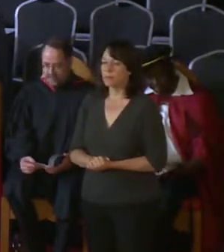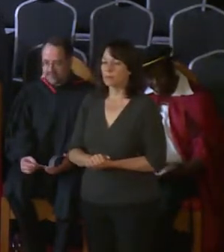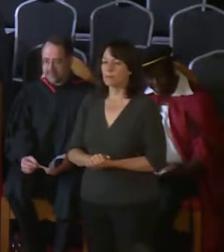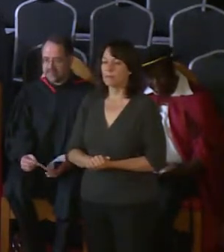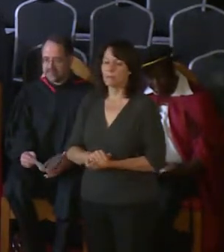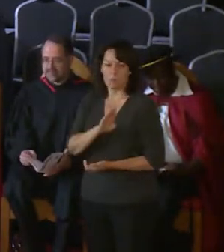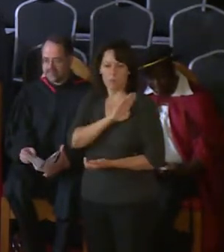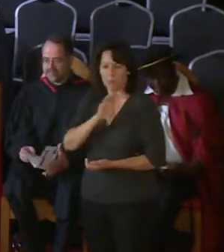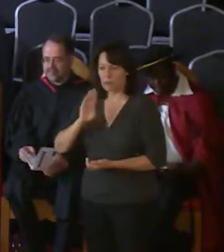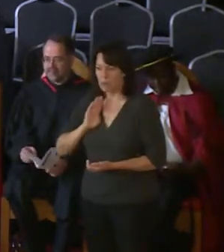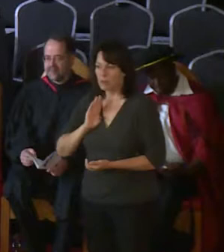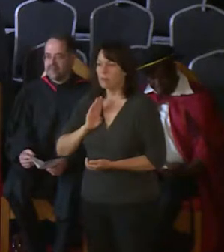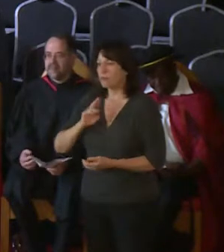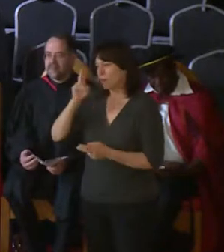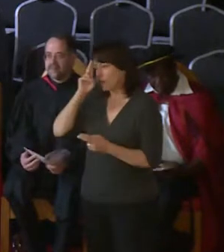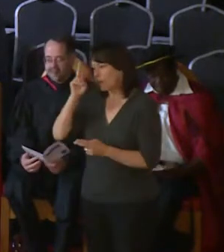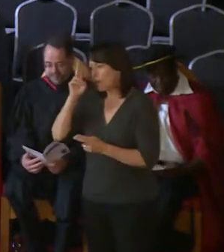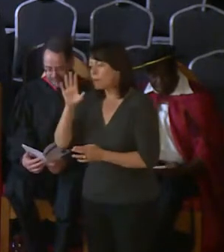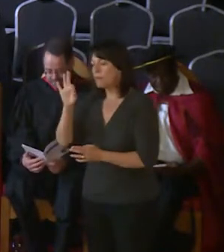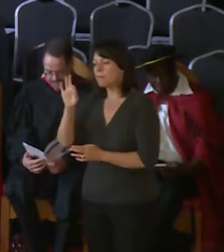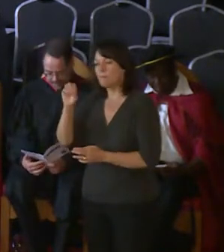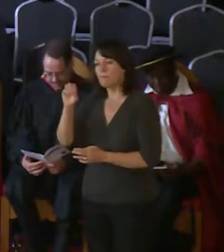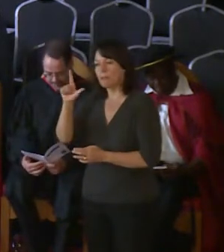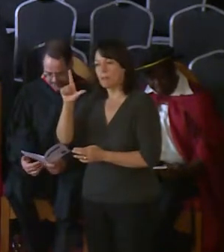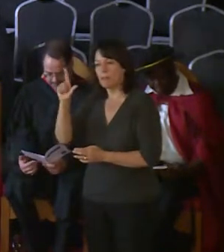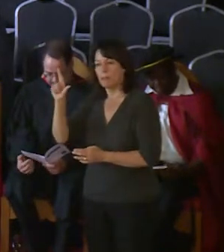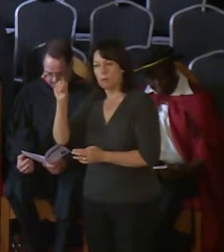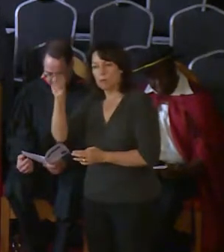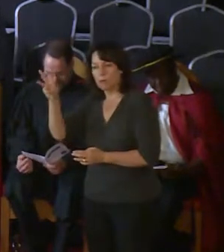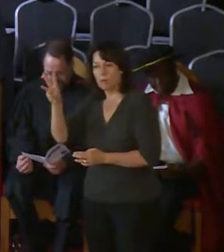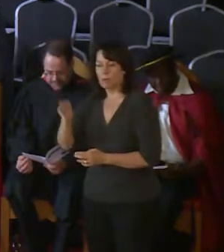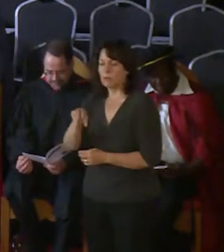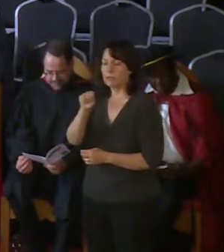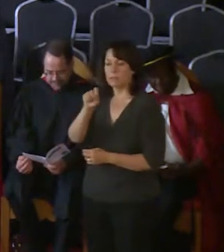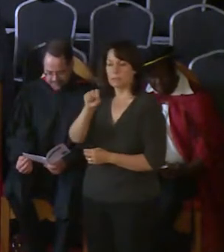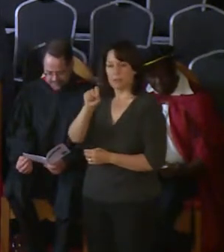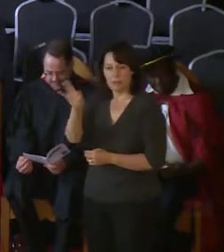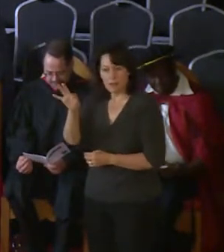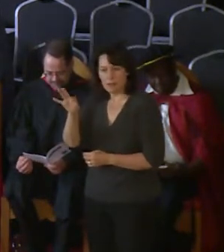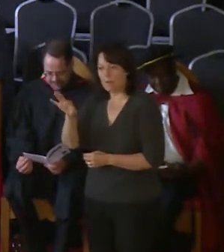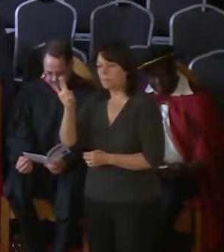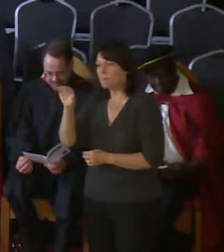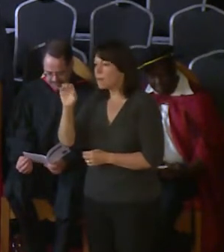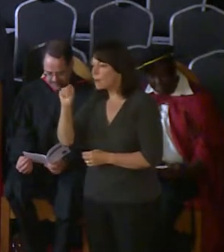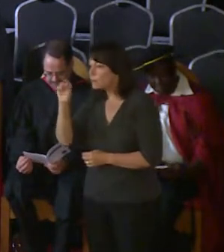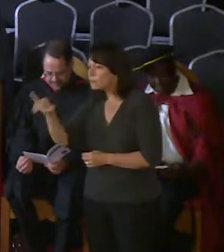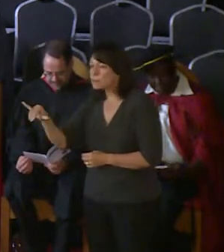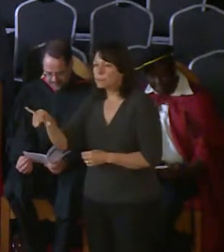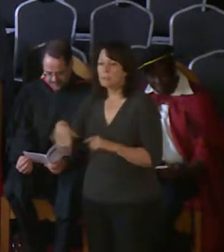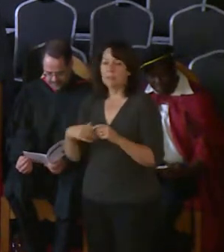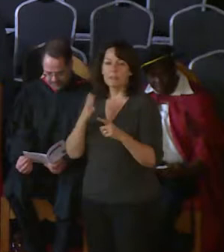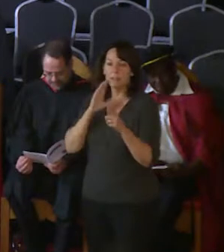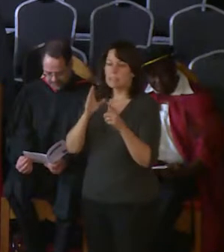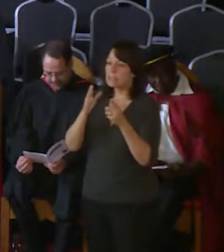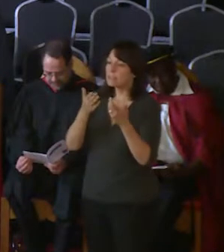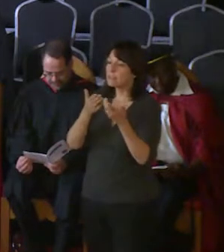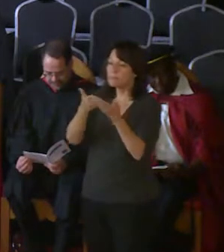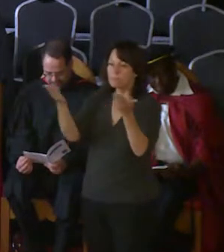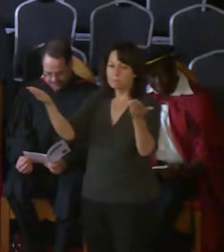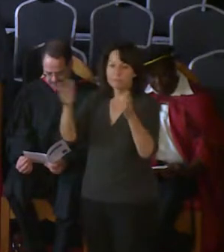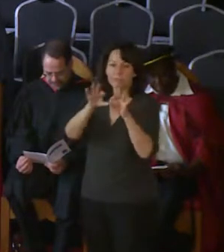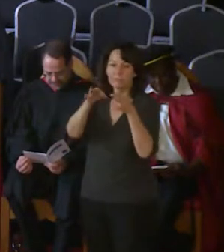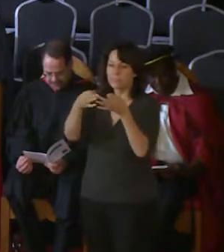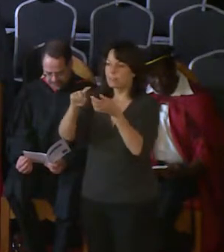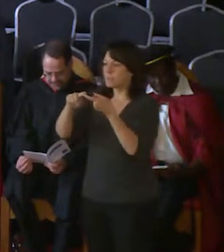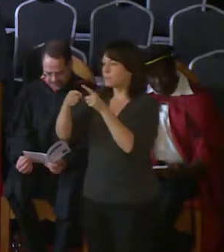members of the board, honorary fellows, faculty, staff, family and friends of the graduates, today as